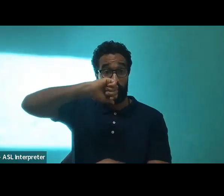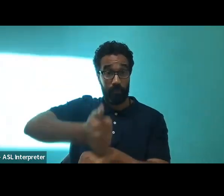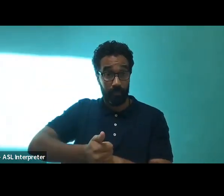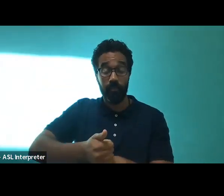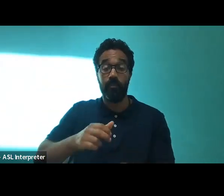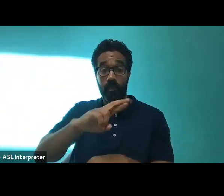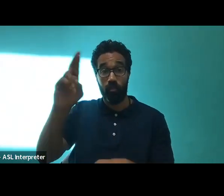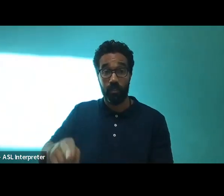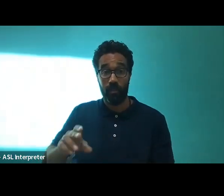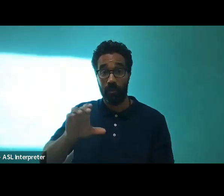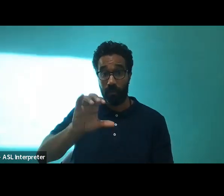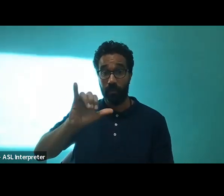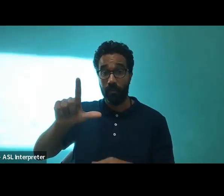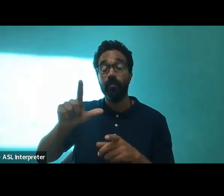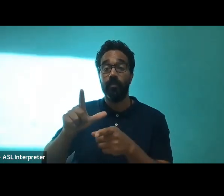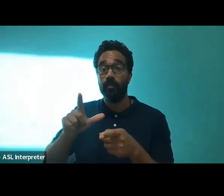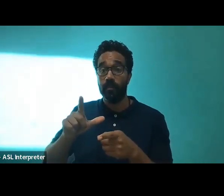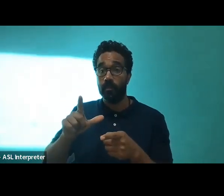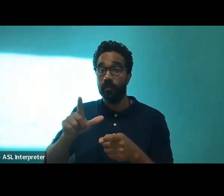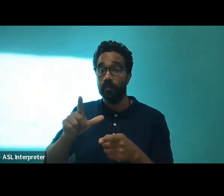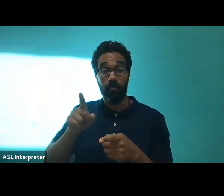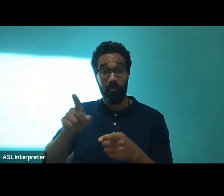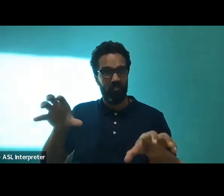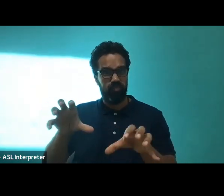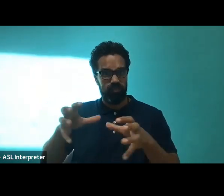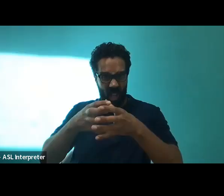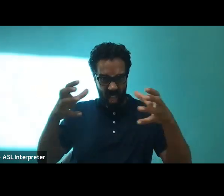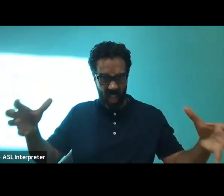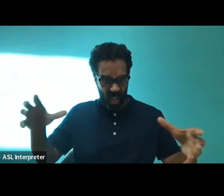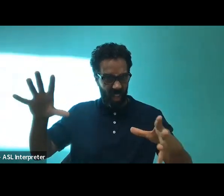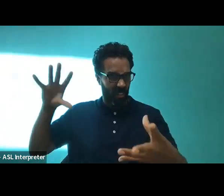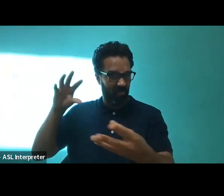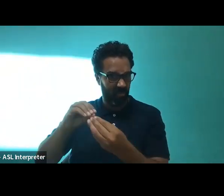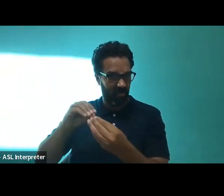center has accomplished a great deal in these 40 plus years.